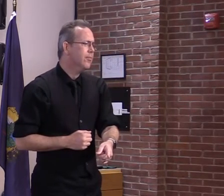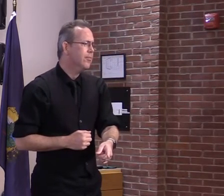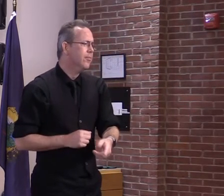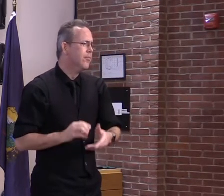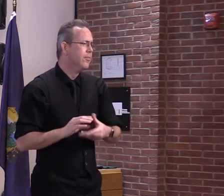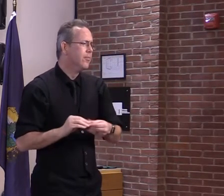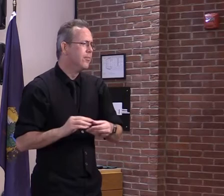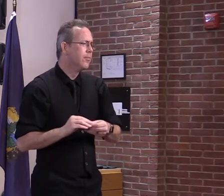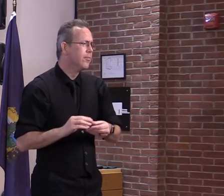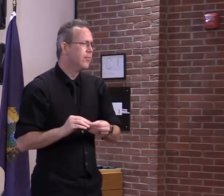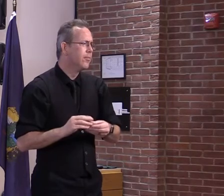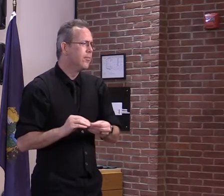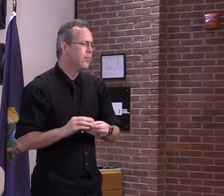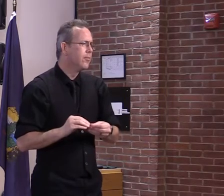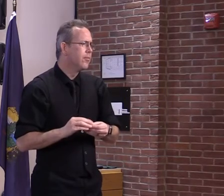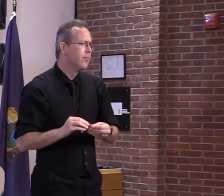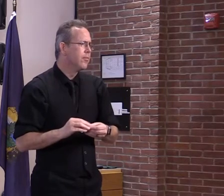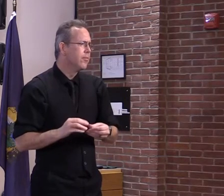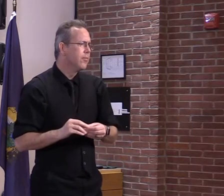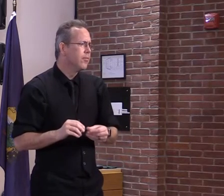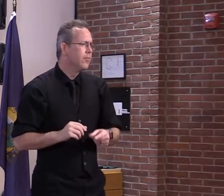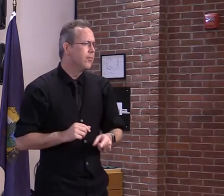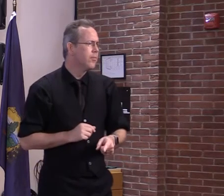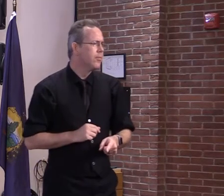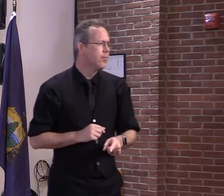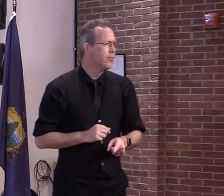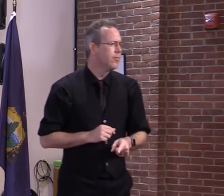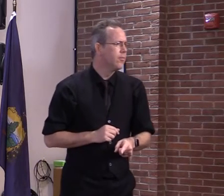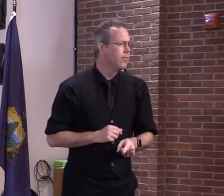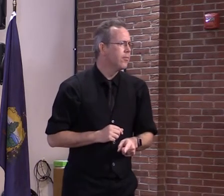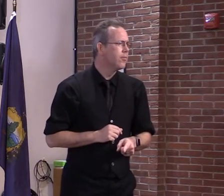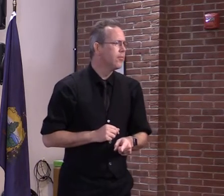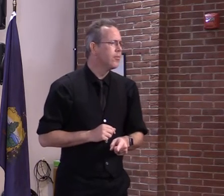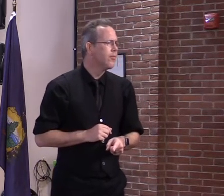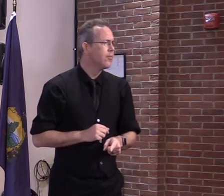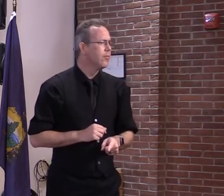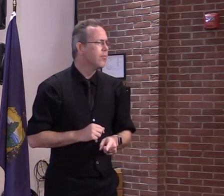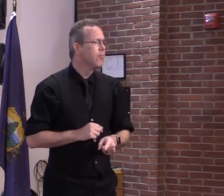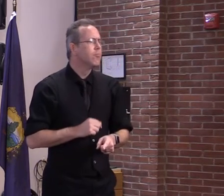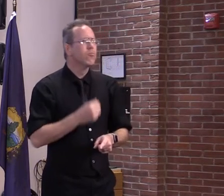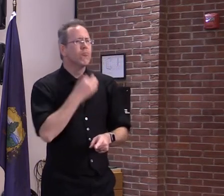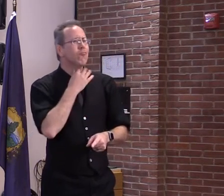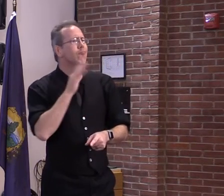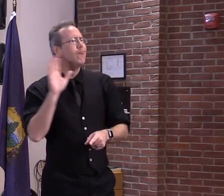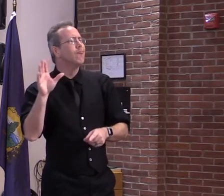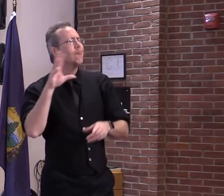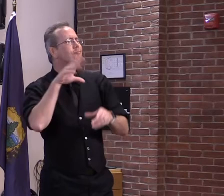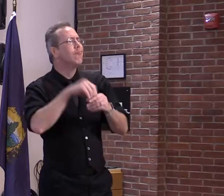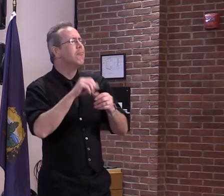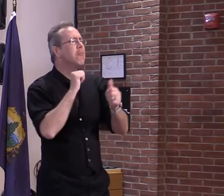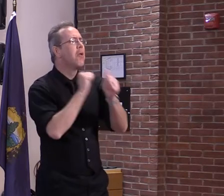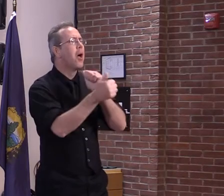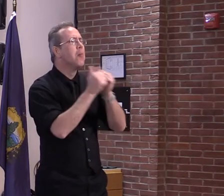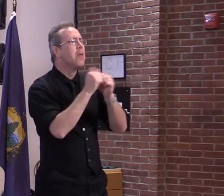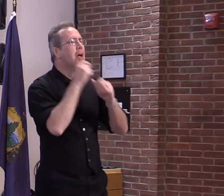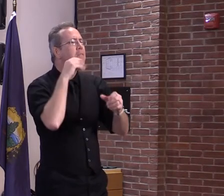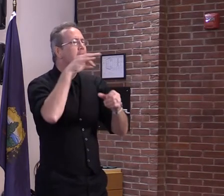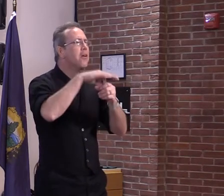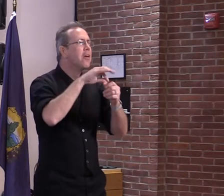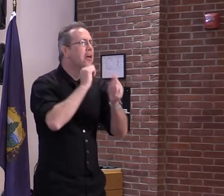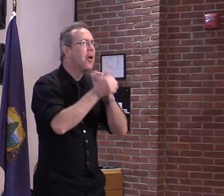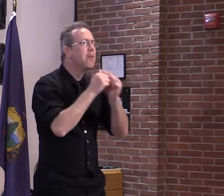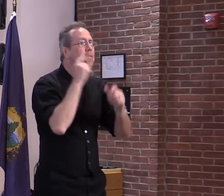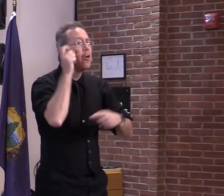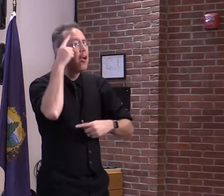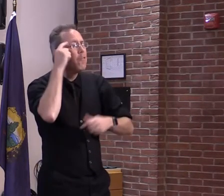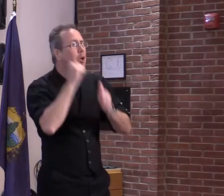an influx in campaign-style lawn signs cropping up around the region, advertising